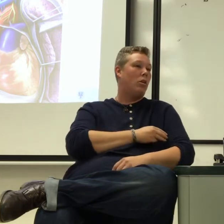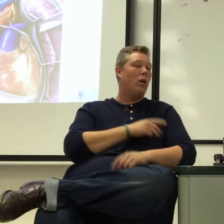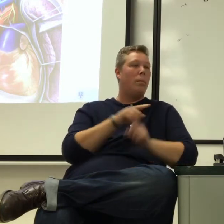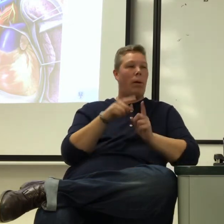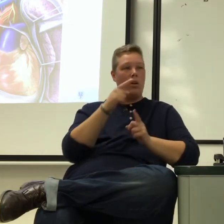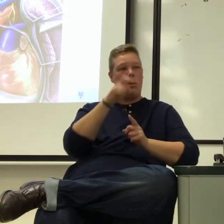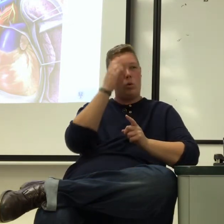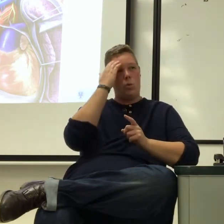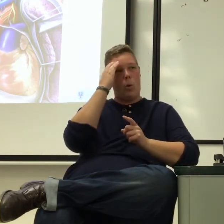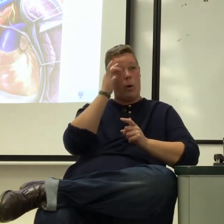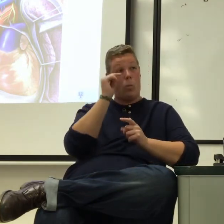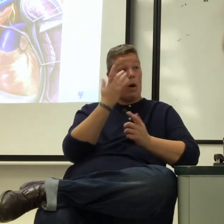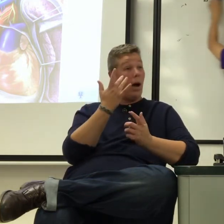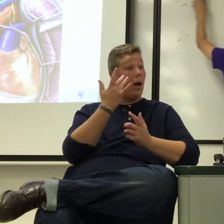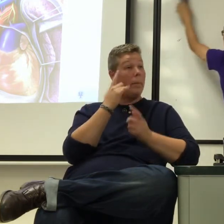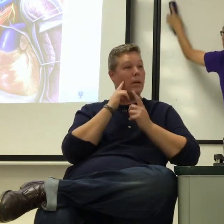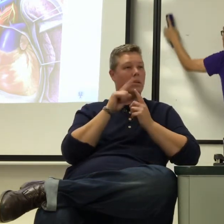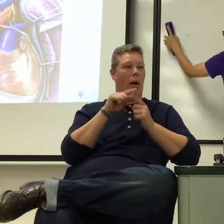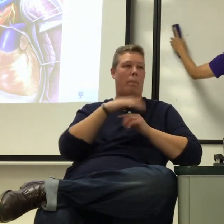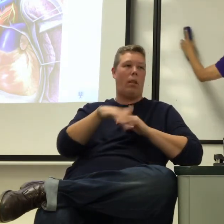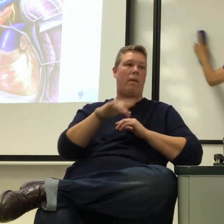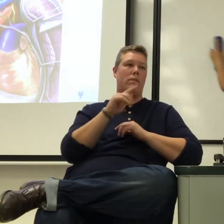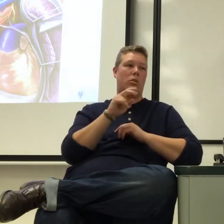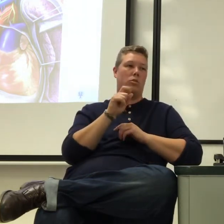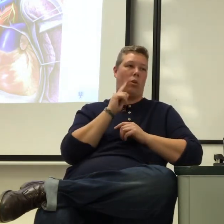blood vessels are right next to it.